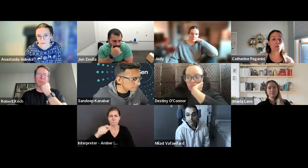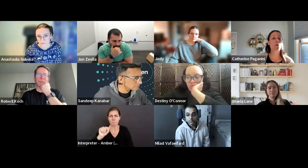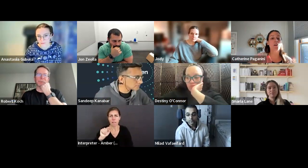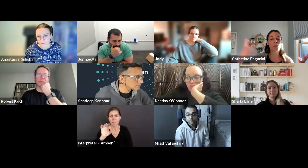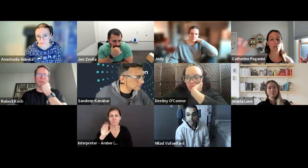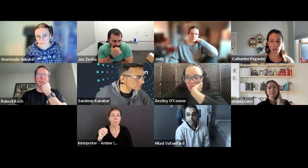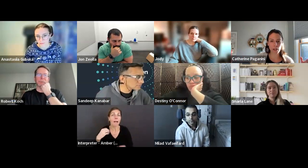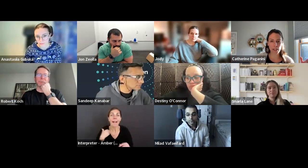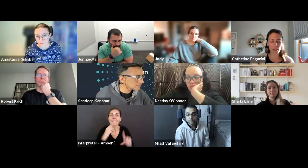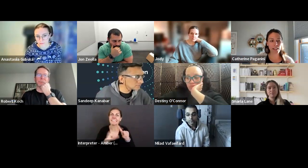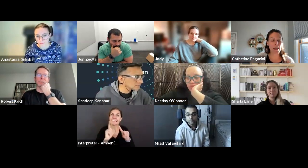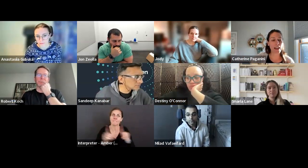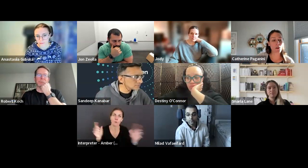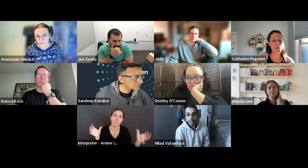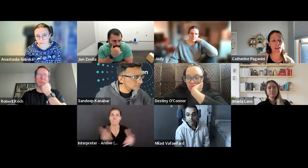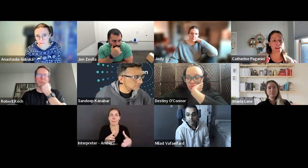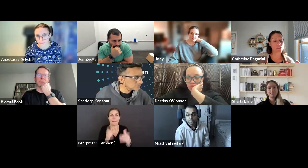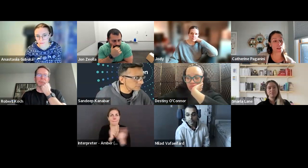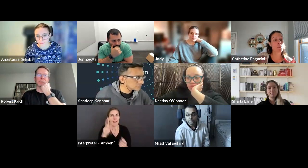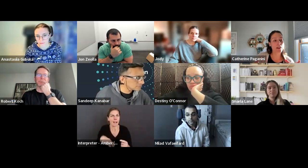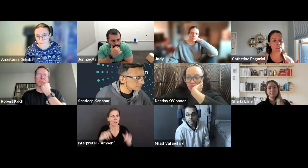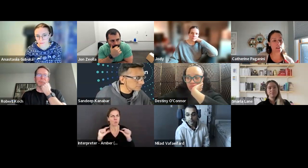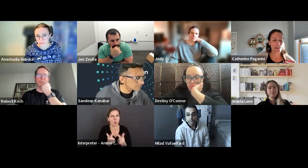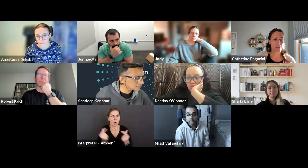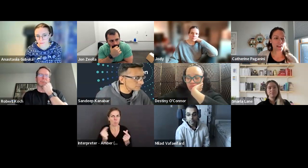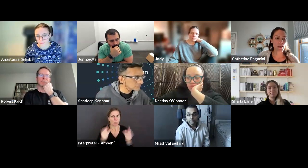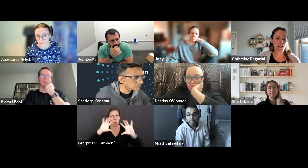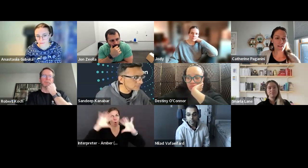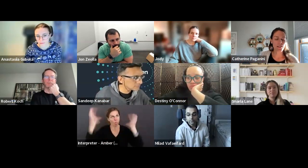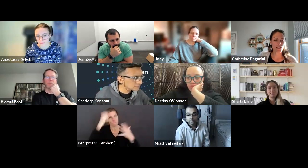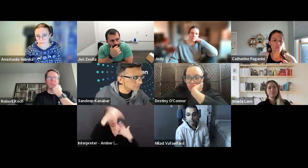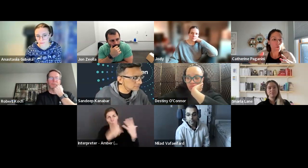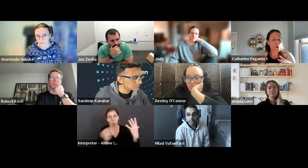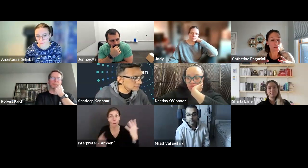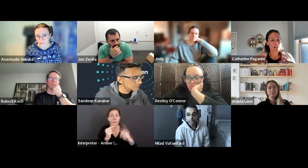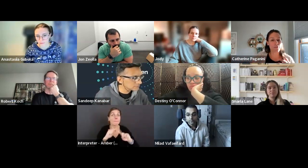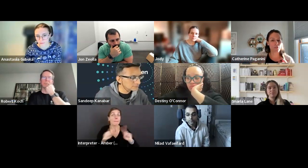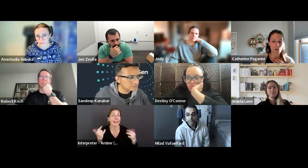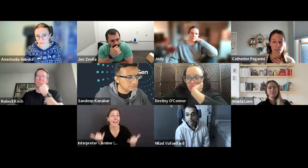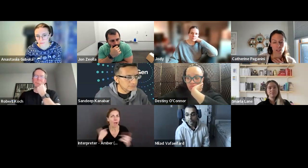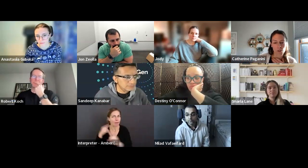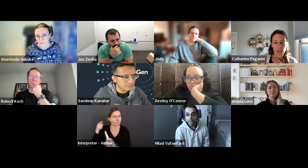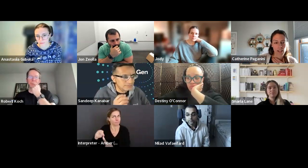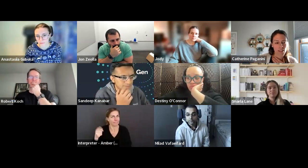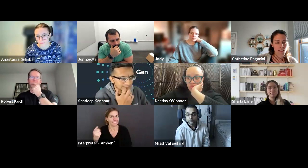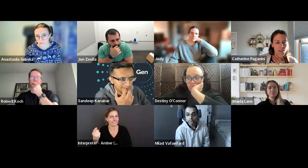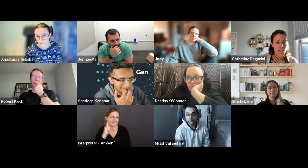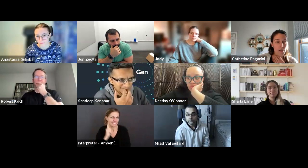all over the world, right? Like, and then now we have like one that is for the deaf community.